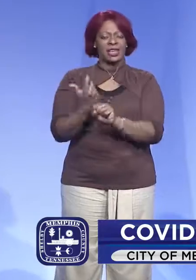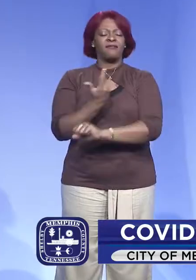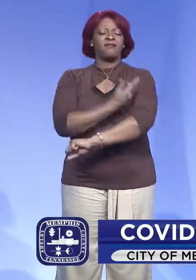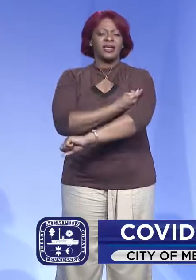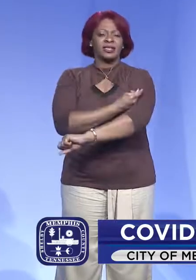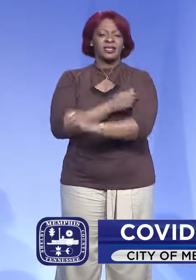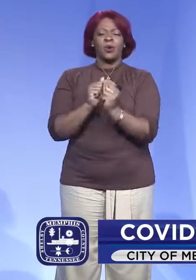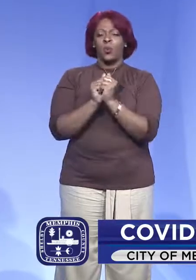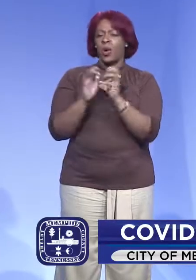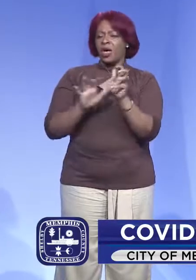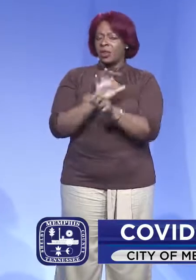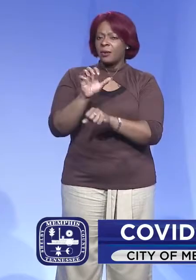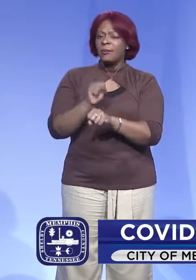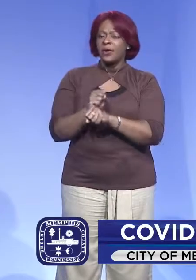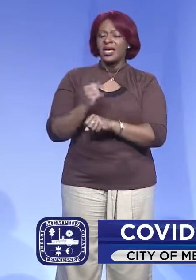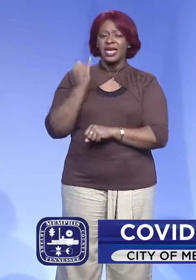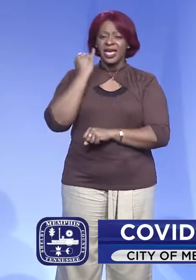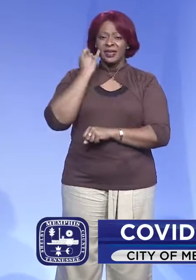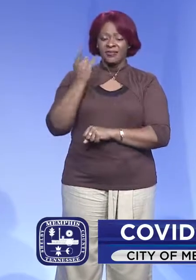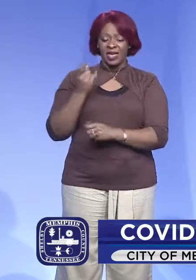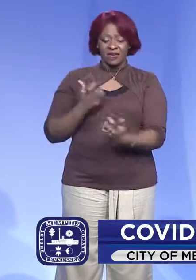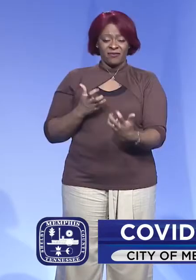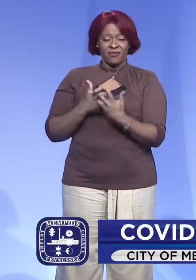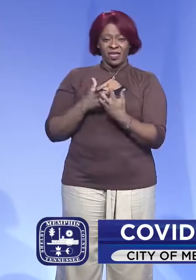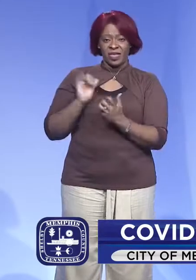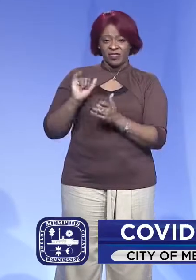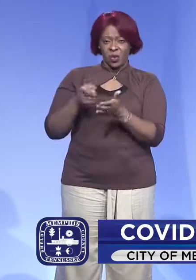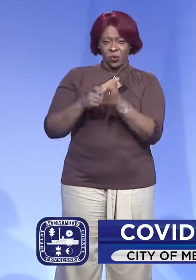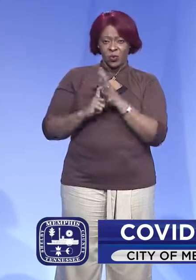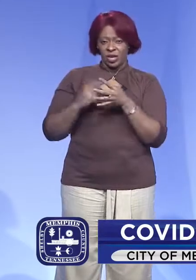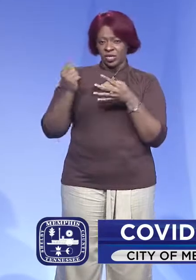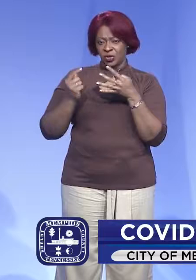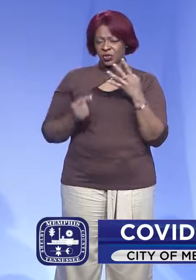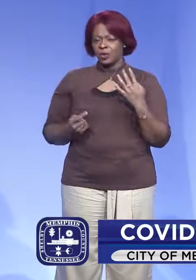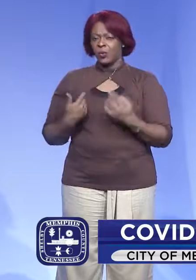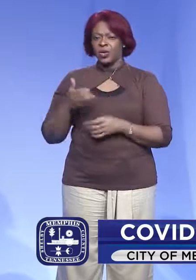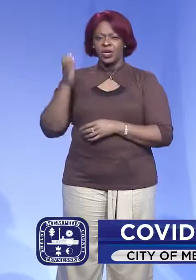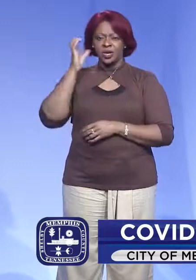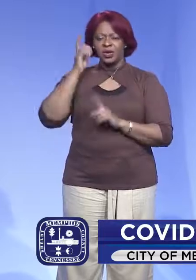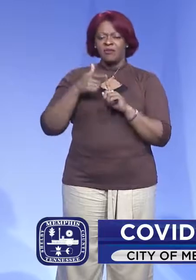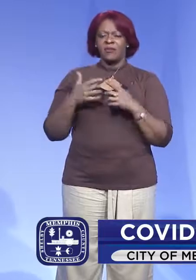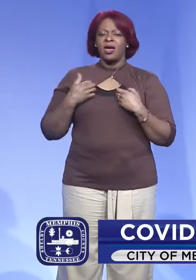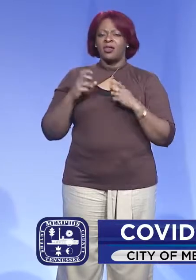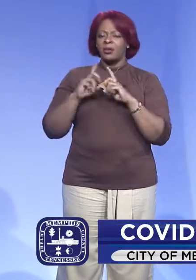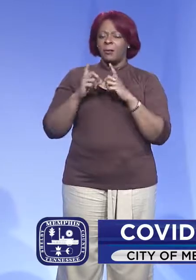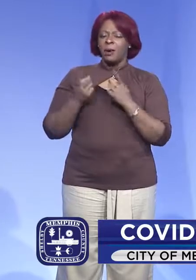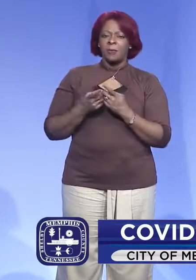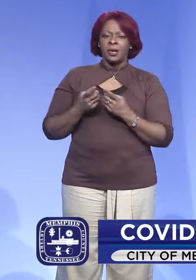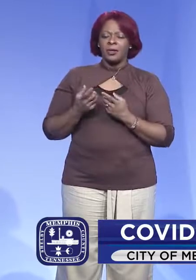vaccine without an appointment if they fit certain criteria. I just want to hear, from the health department on,